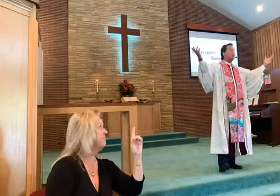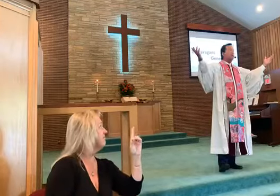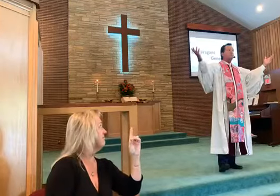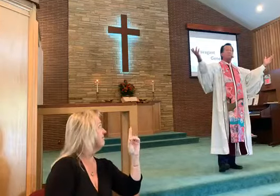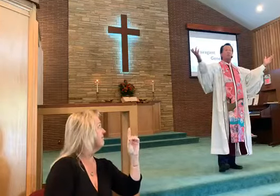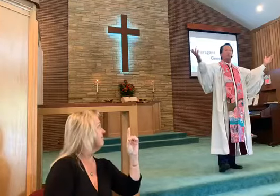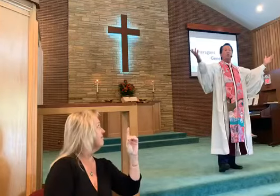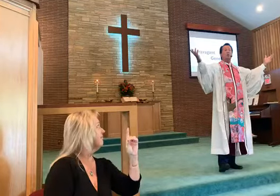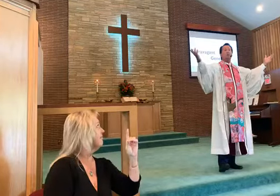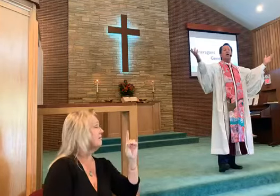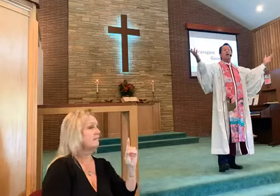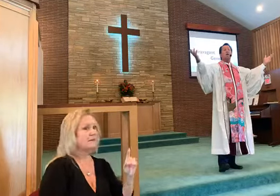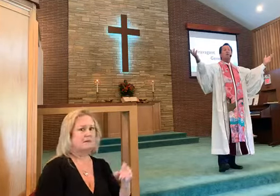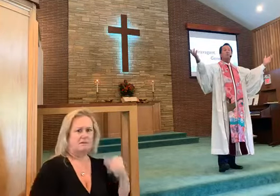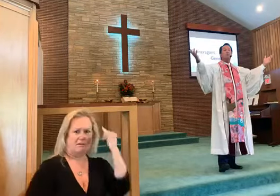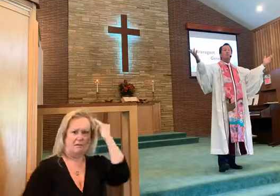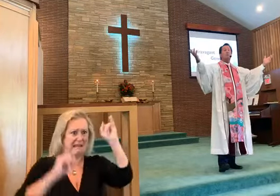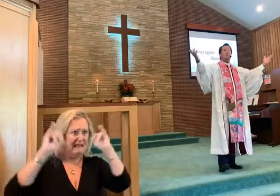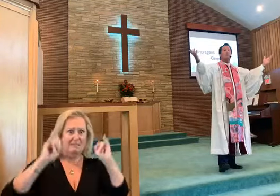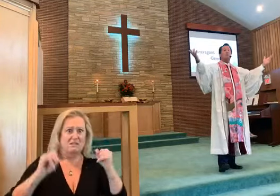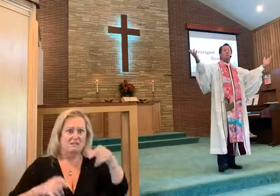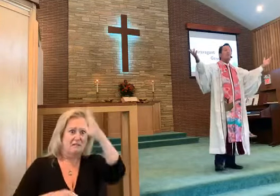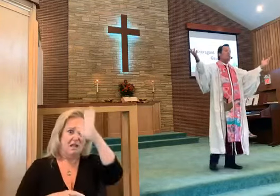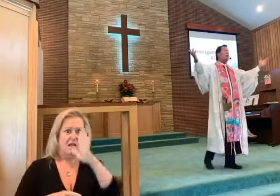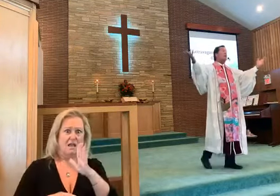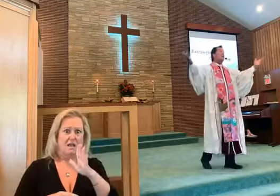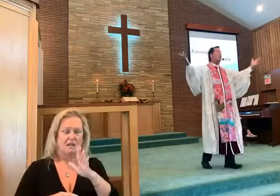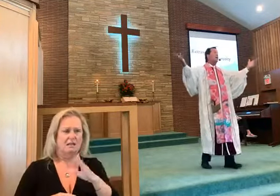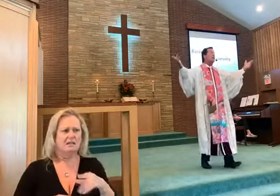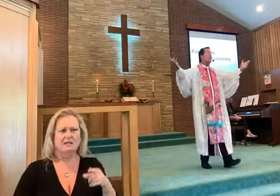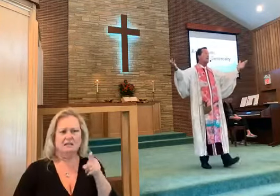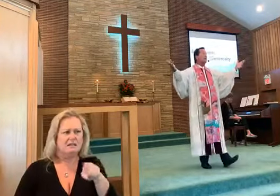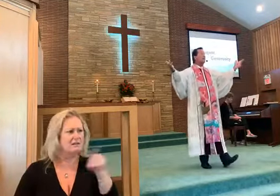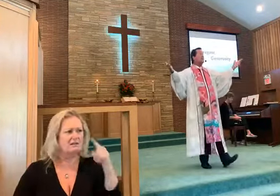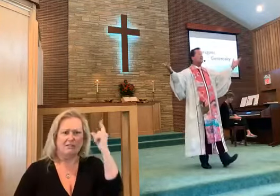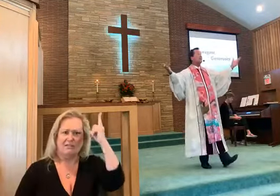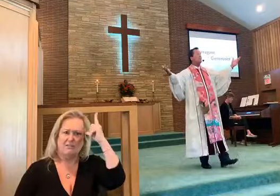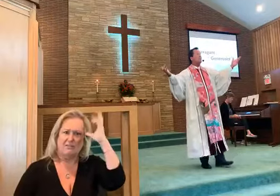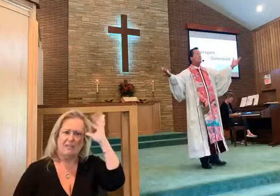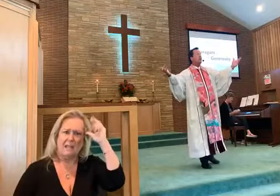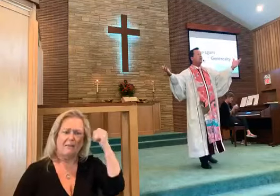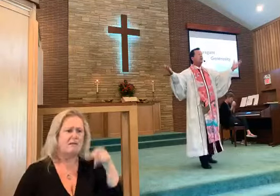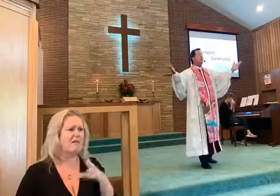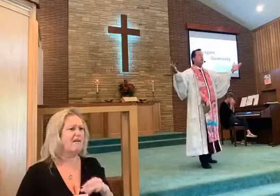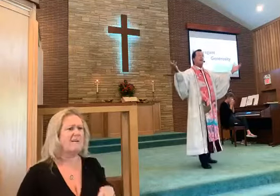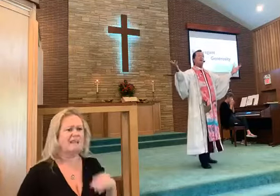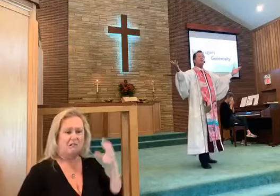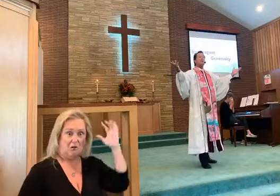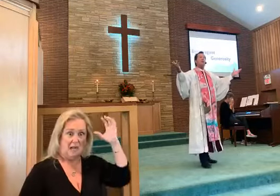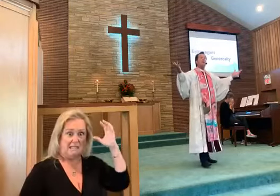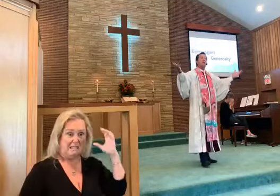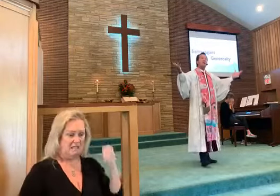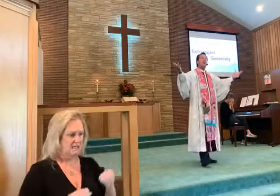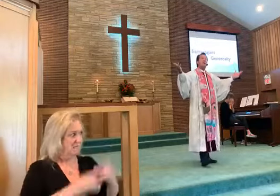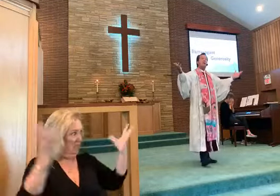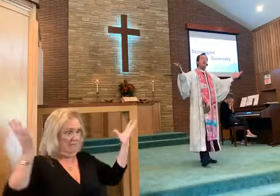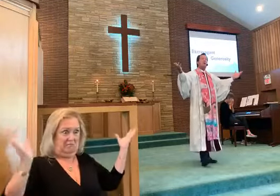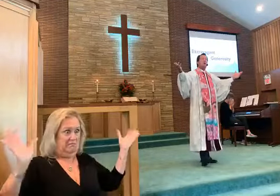Is that your image of God? Have you ever thought about God being kind of crazy and extravagant that